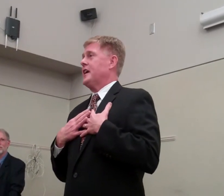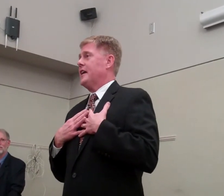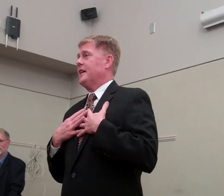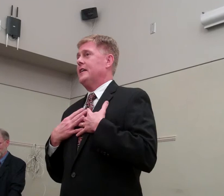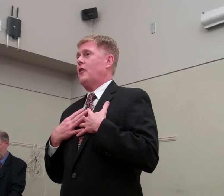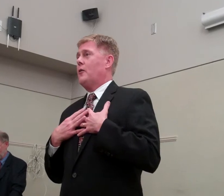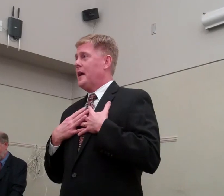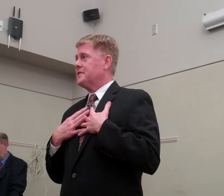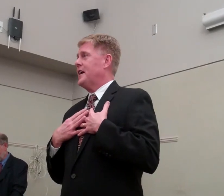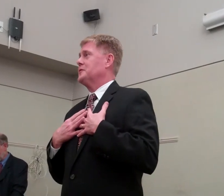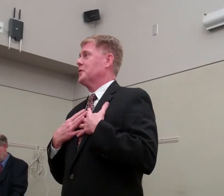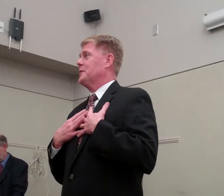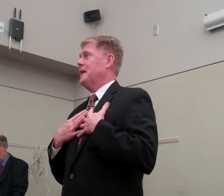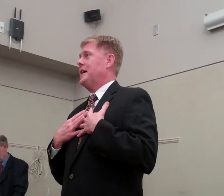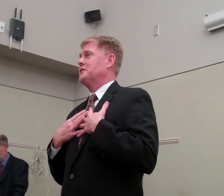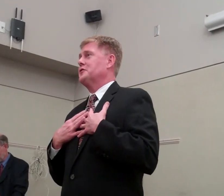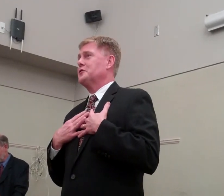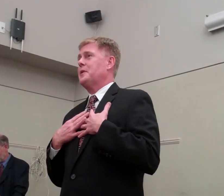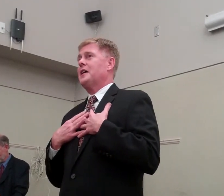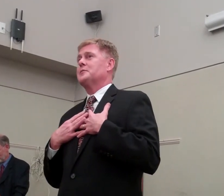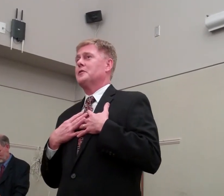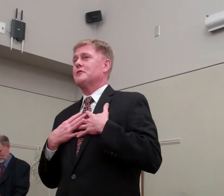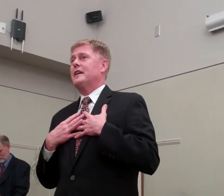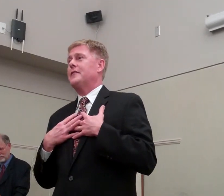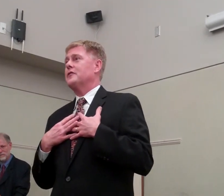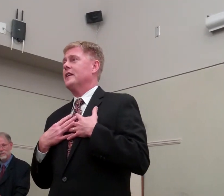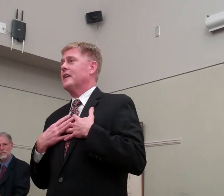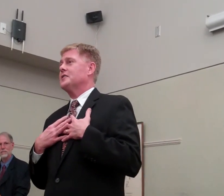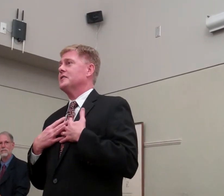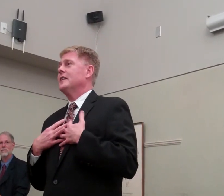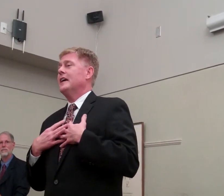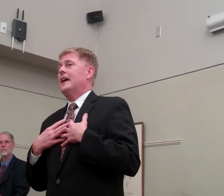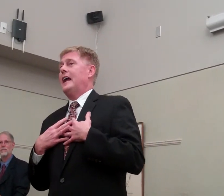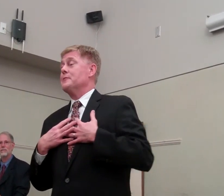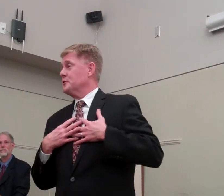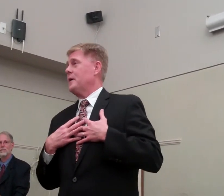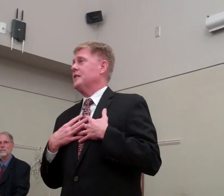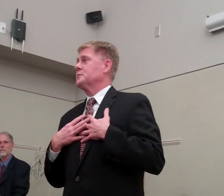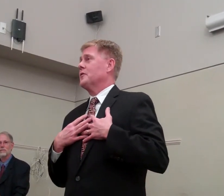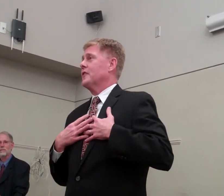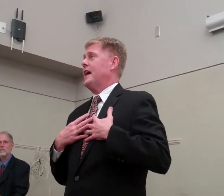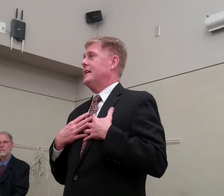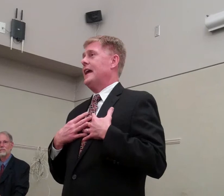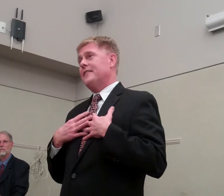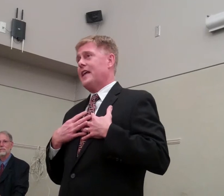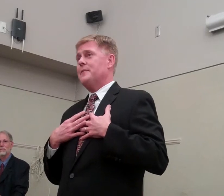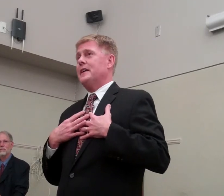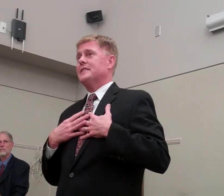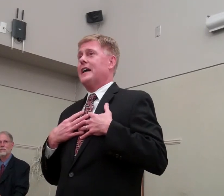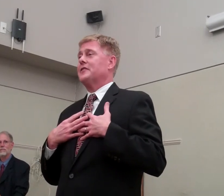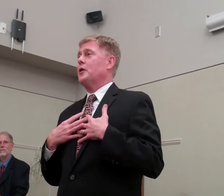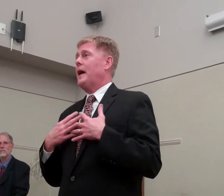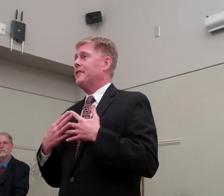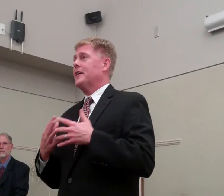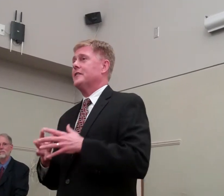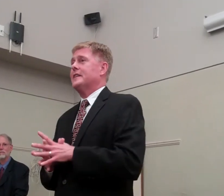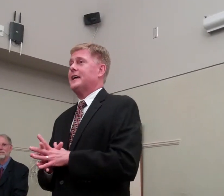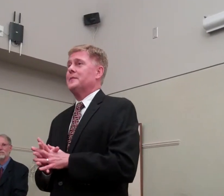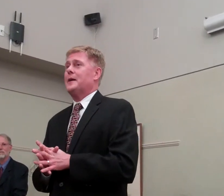candidate, all my signs will come down as soon as possible right after the election. And I'm responsible for that. And if that means I have to go out there and take them down